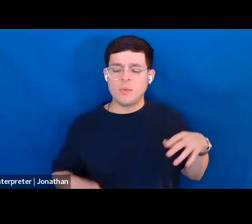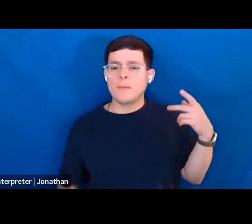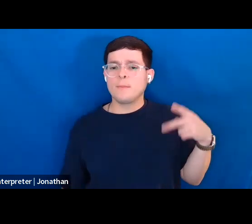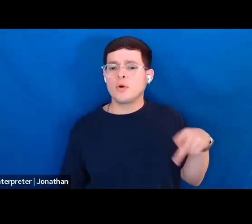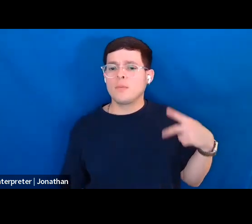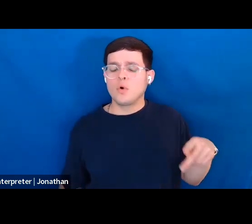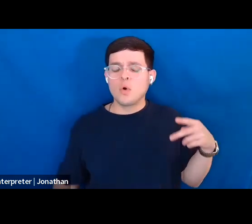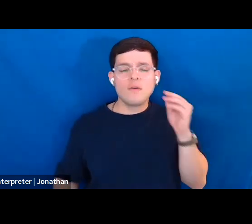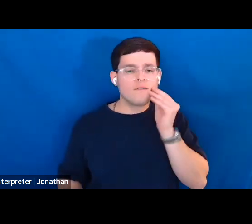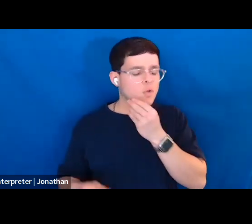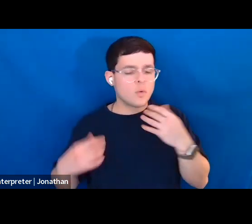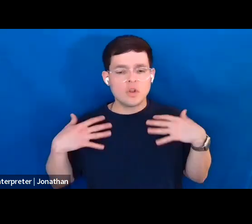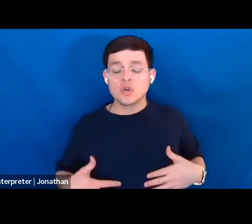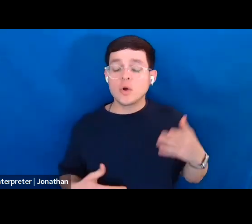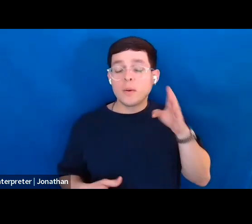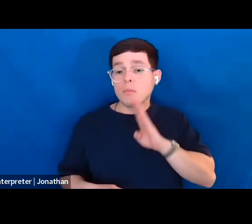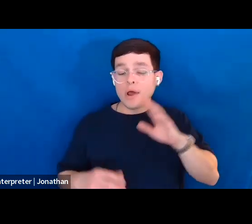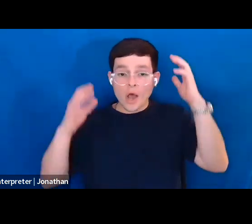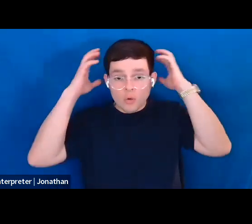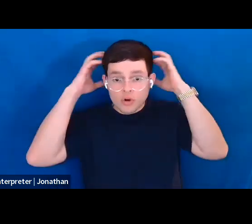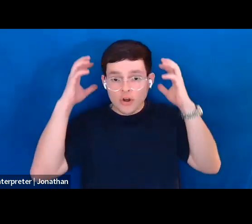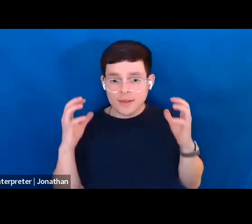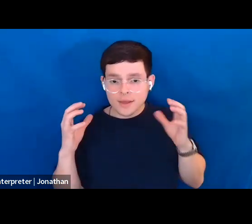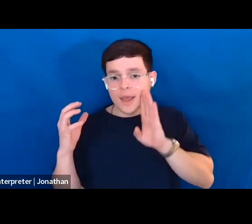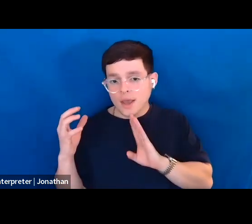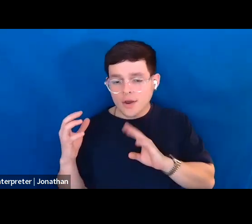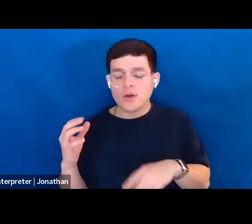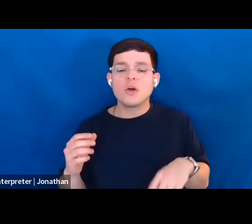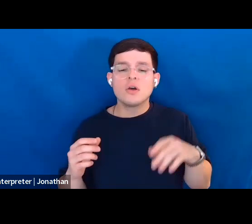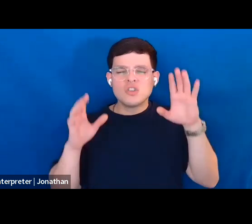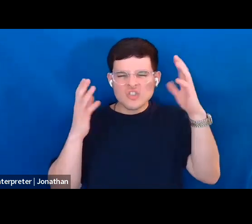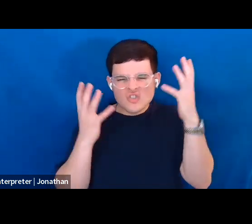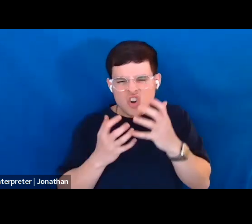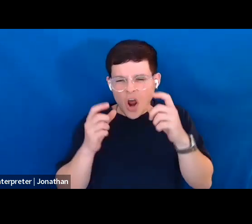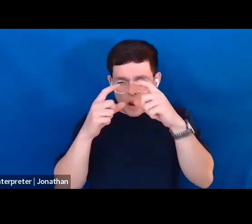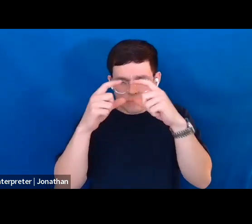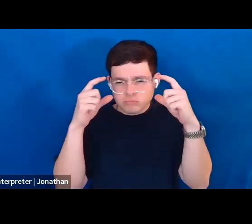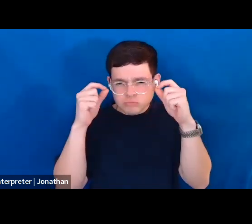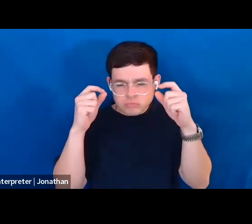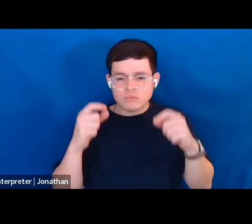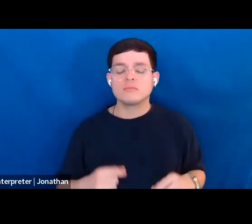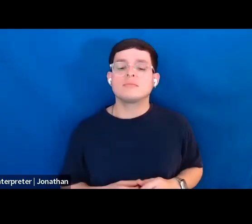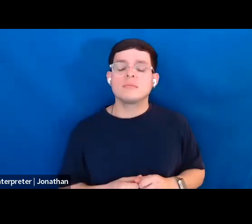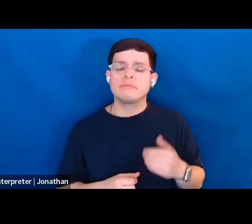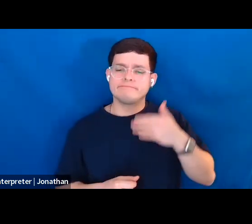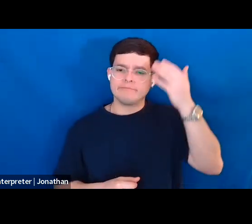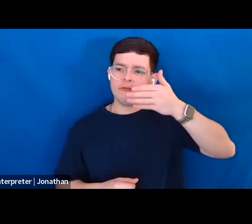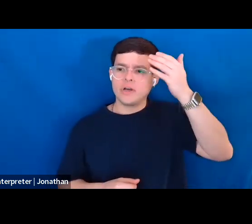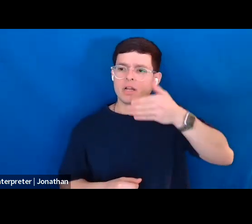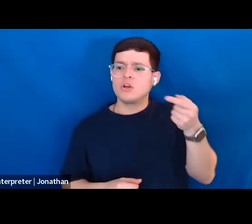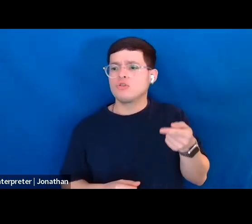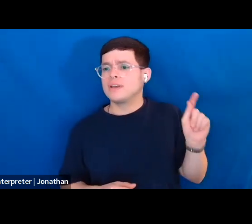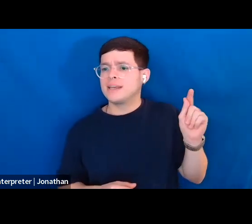brown curly hair, and dark-rimmed glasses. I am in front of a green and yellow